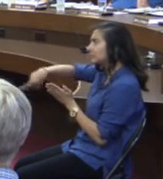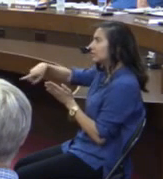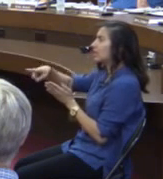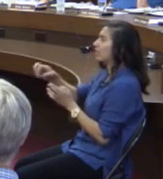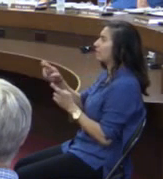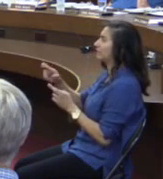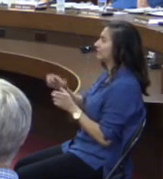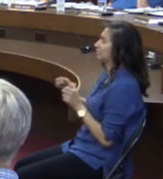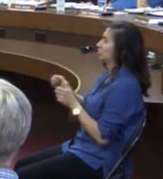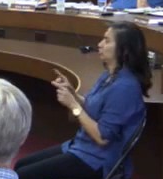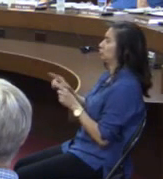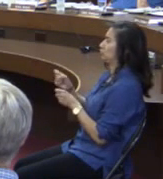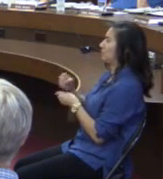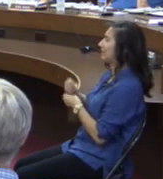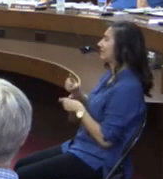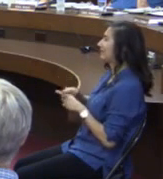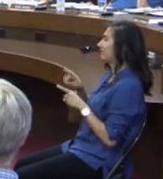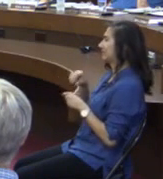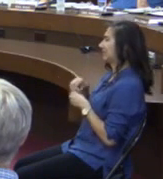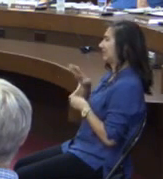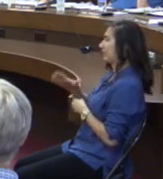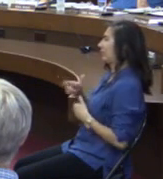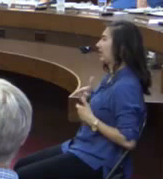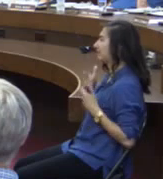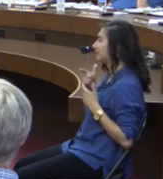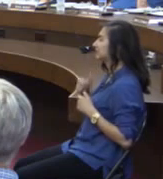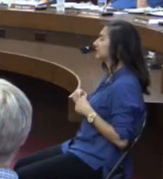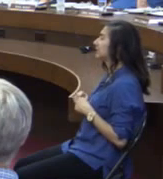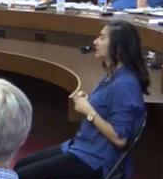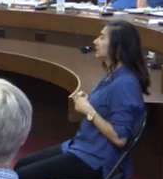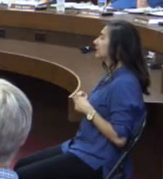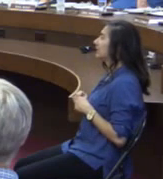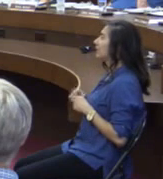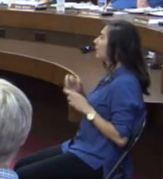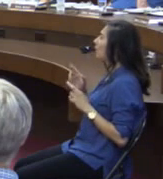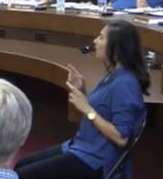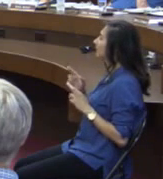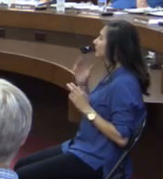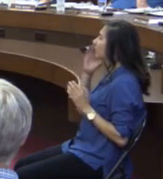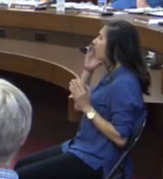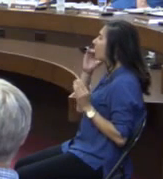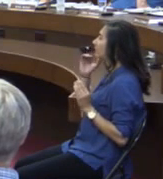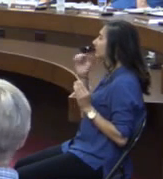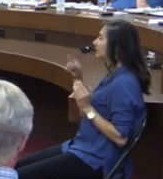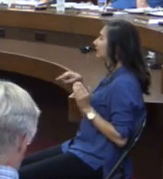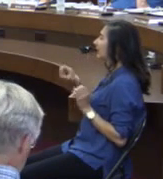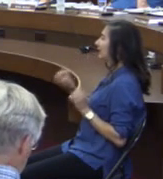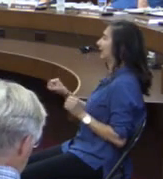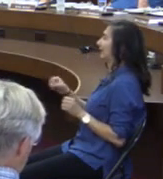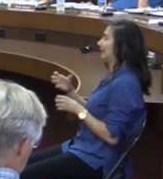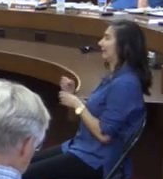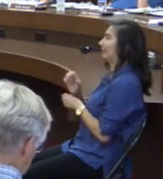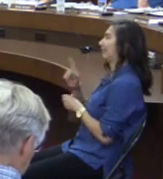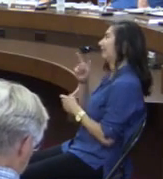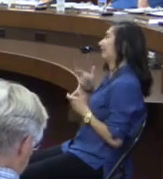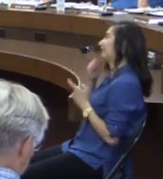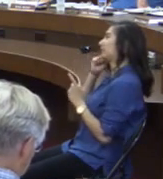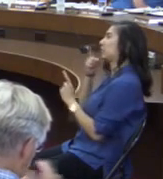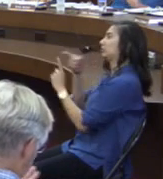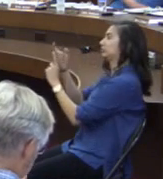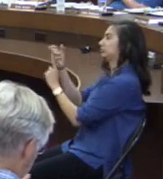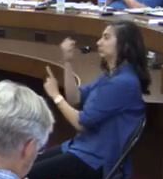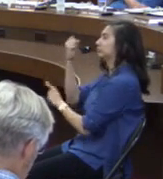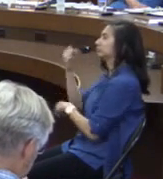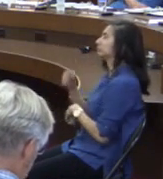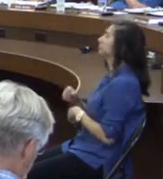continue to make a difference in their lives. And I hope they can, you know, achieve their life goals. Thank you.